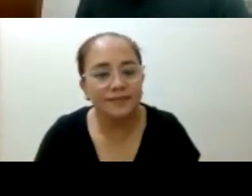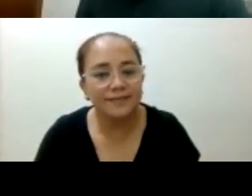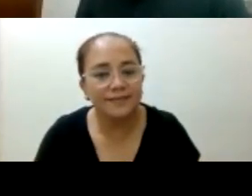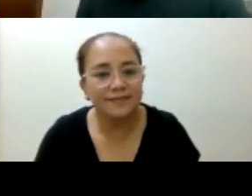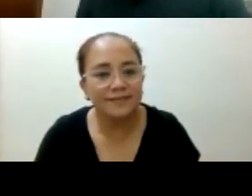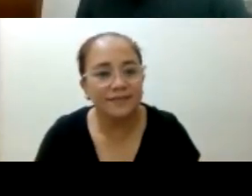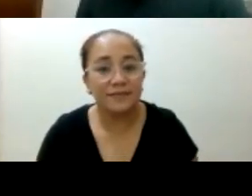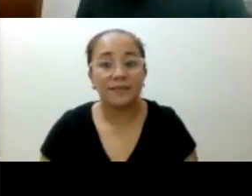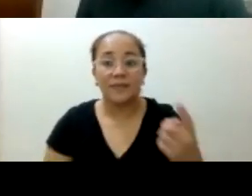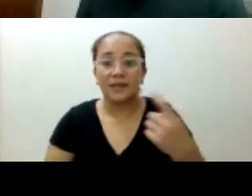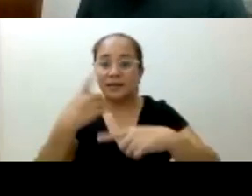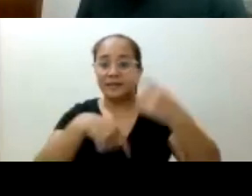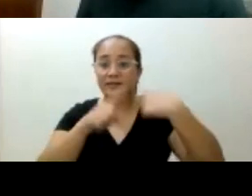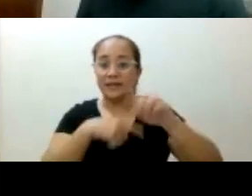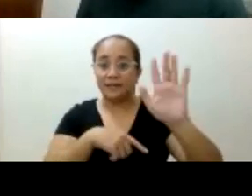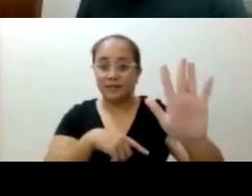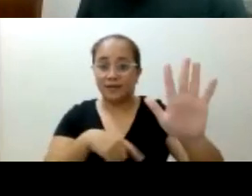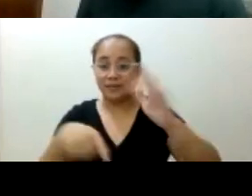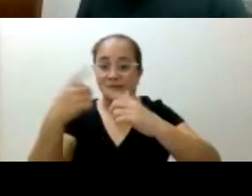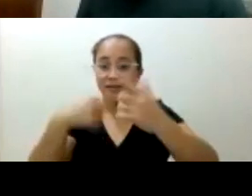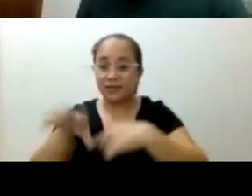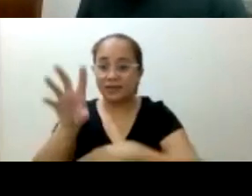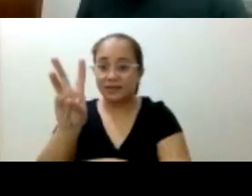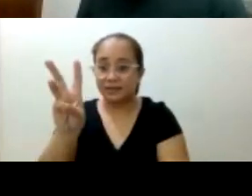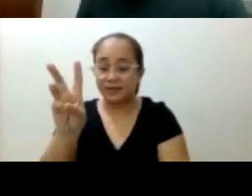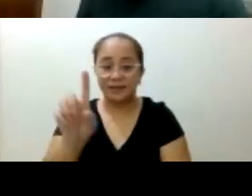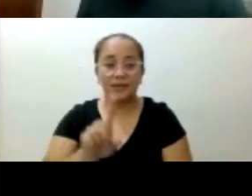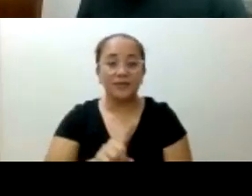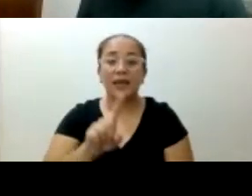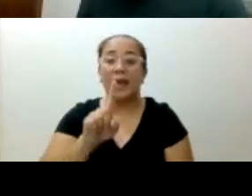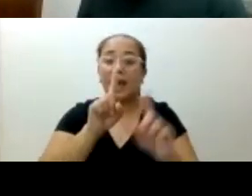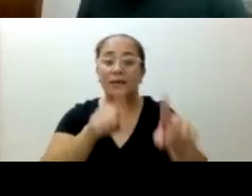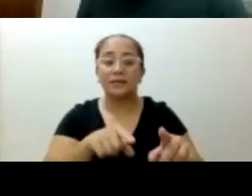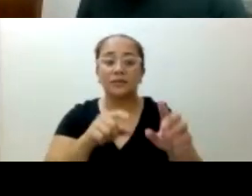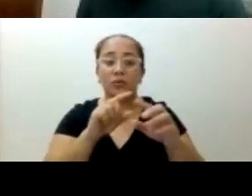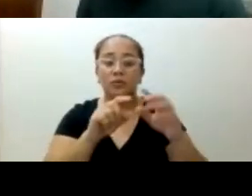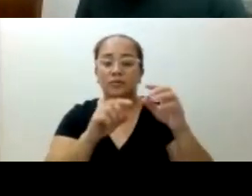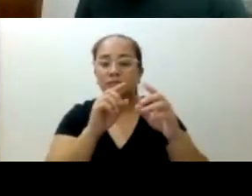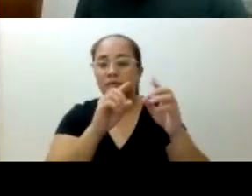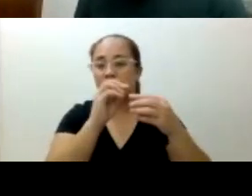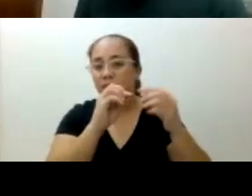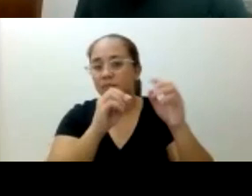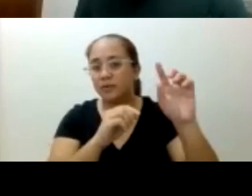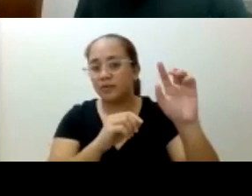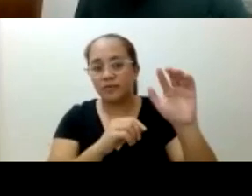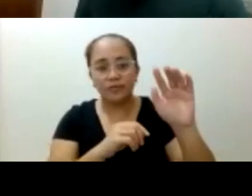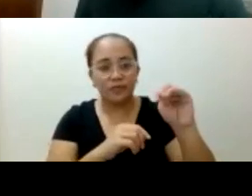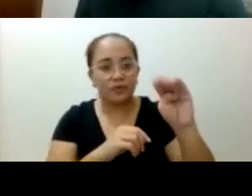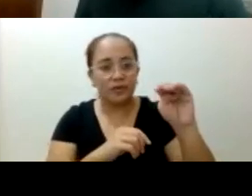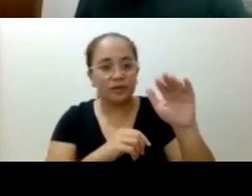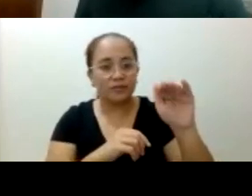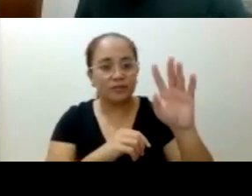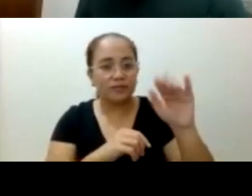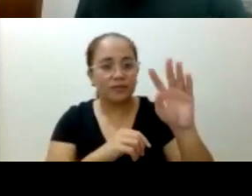Look at sign 5 and sign 6 and answer questions 14 and 15 and 16. What is